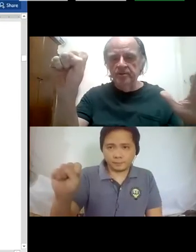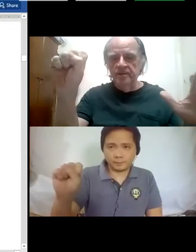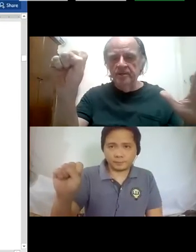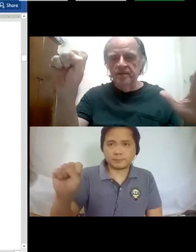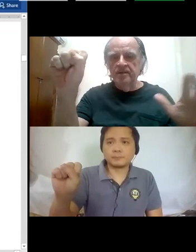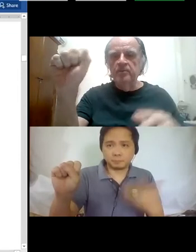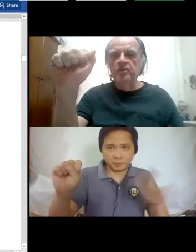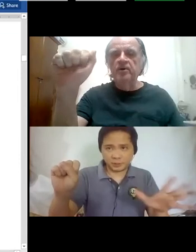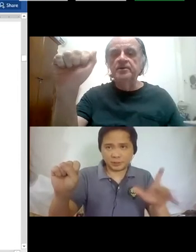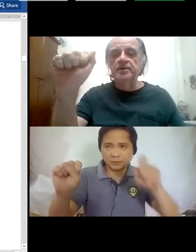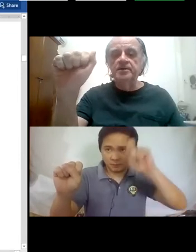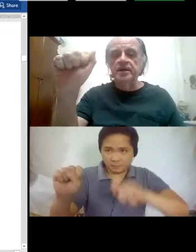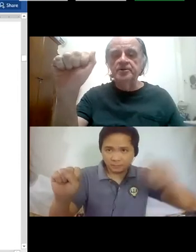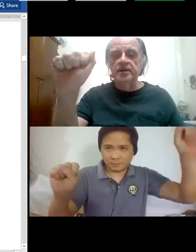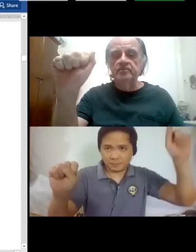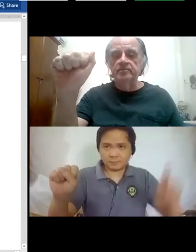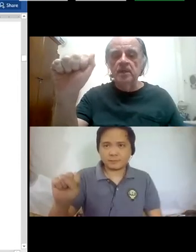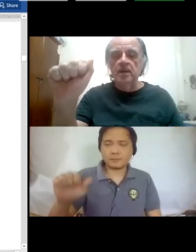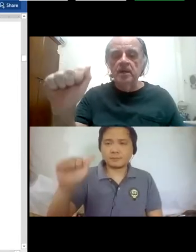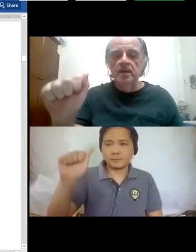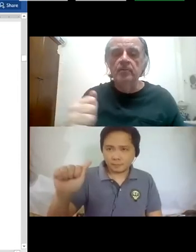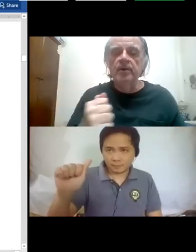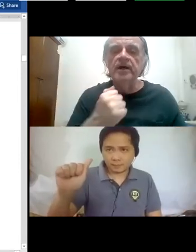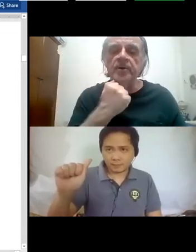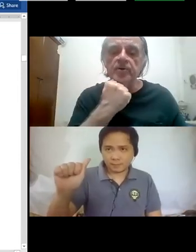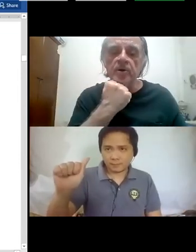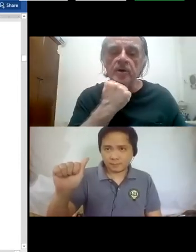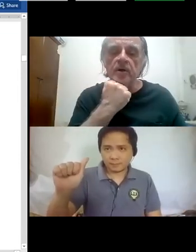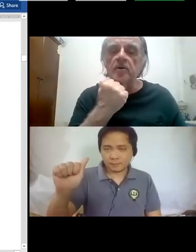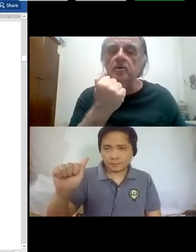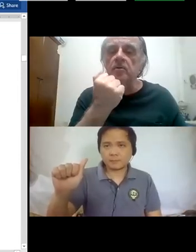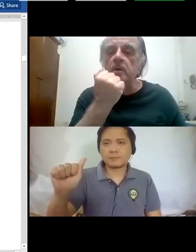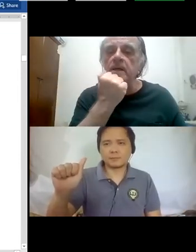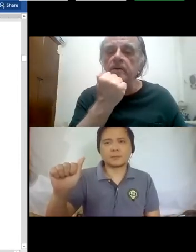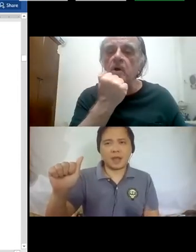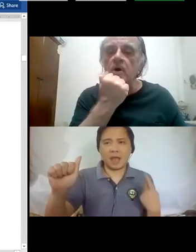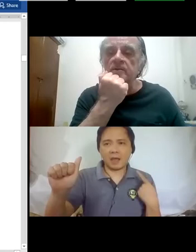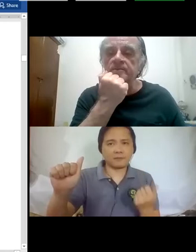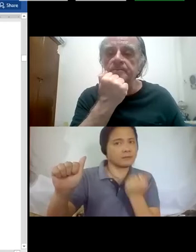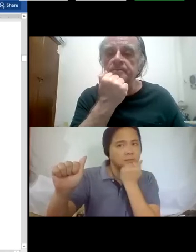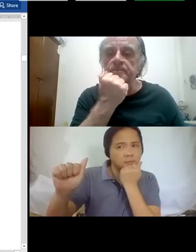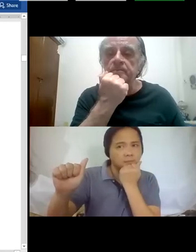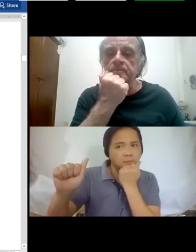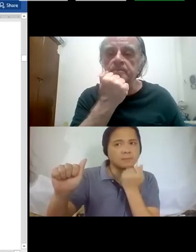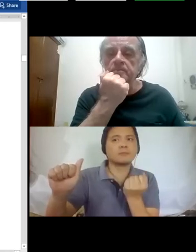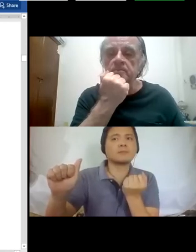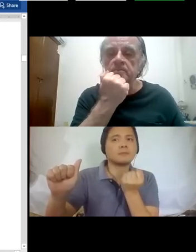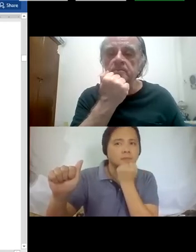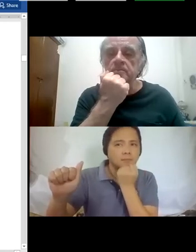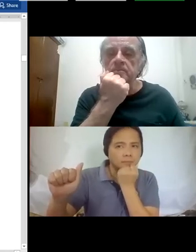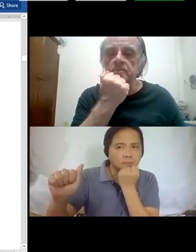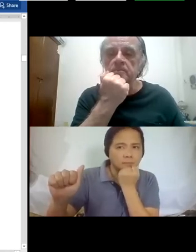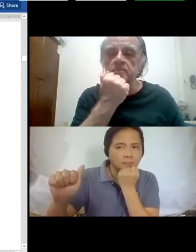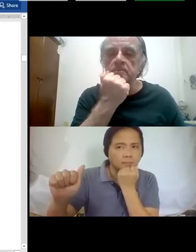Finished. Then we move on to this hand shape. And we have paternal uncle and wrong.